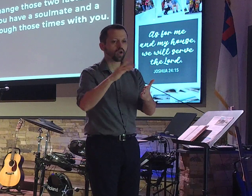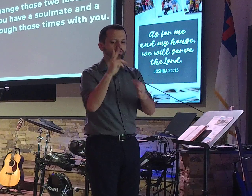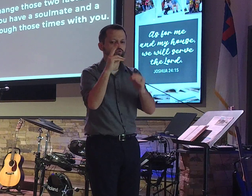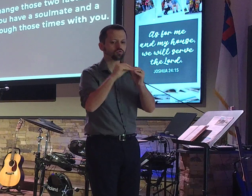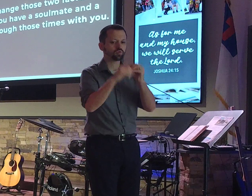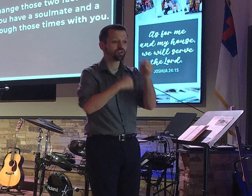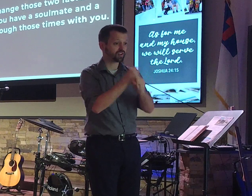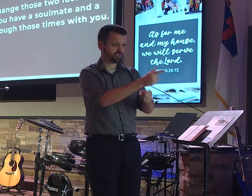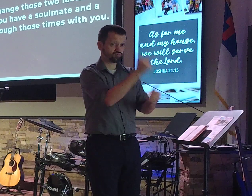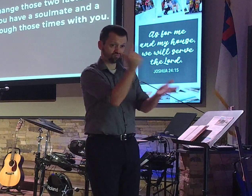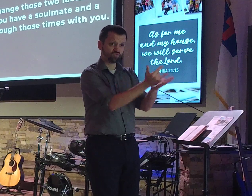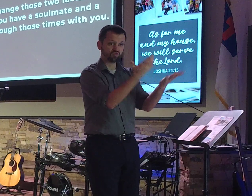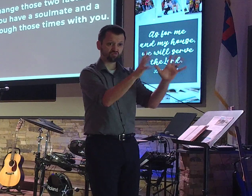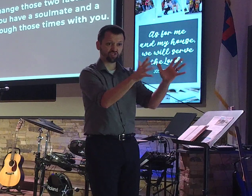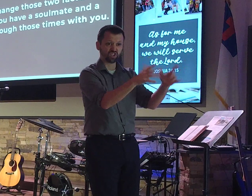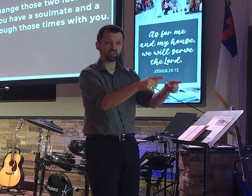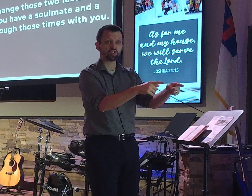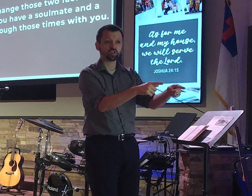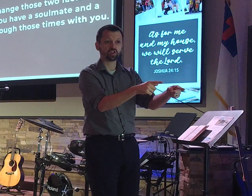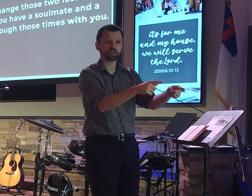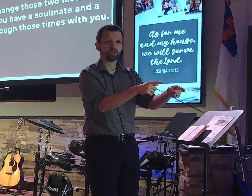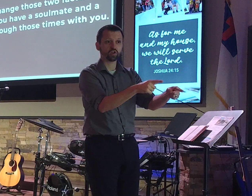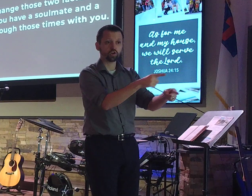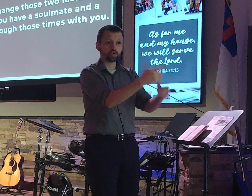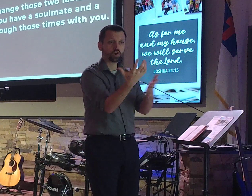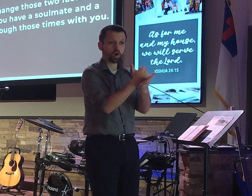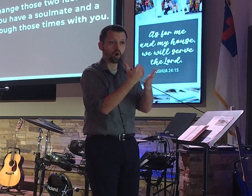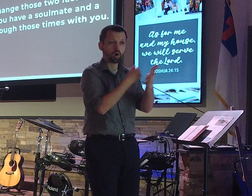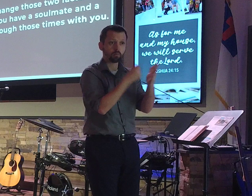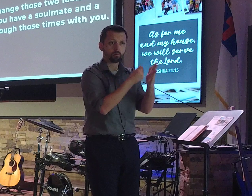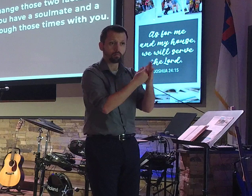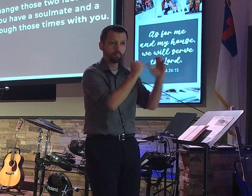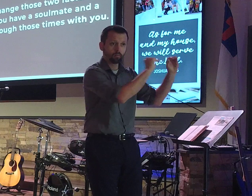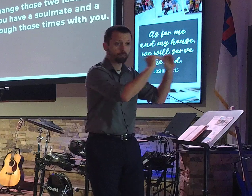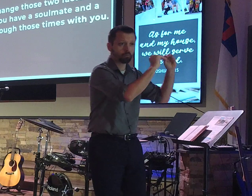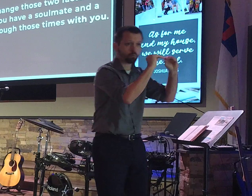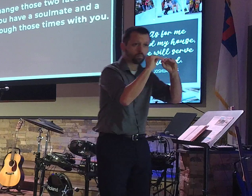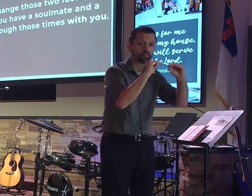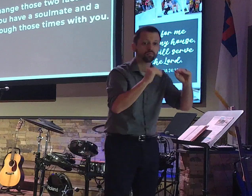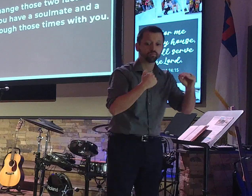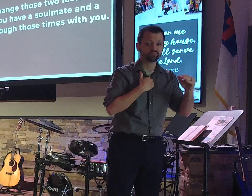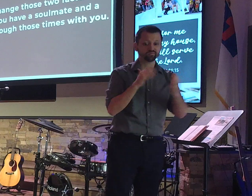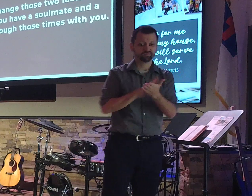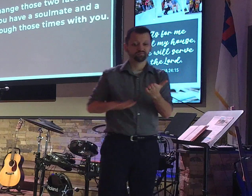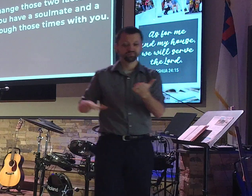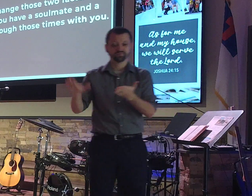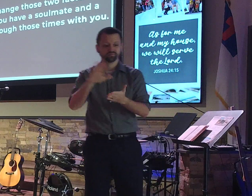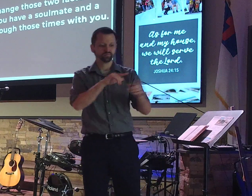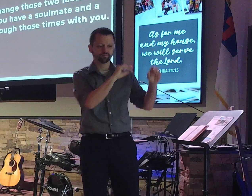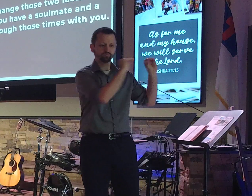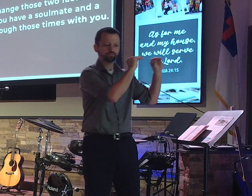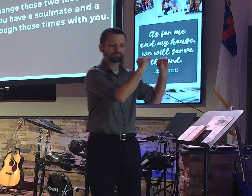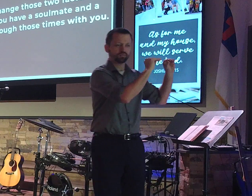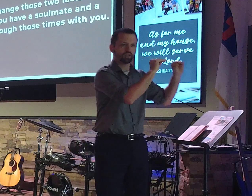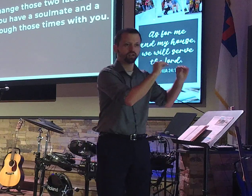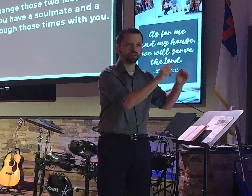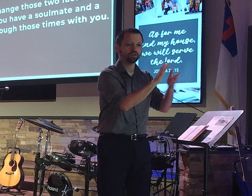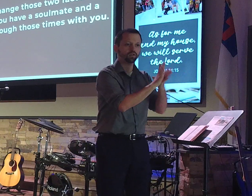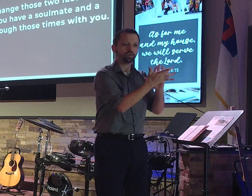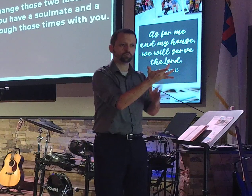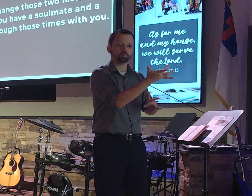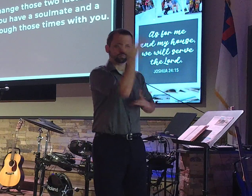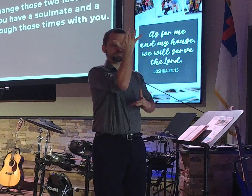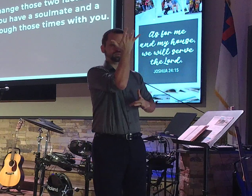years. She'd already graduated, so she was the main breadwinner. She taught school. And so she's teaching school. She got deathly sick in those